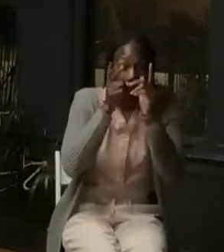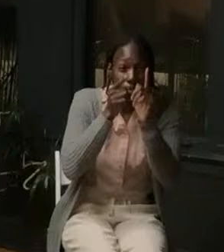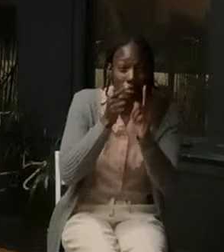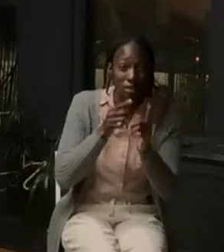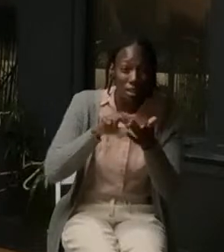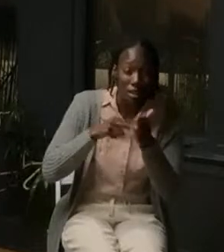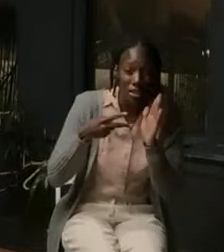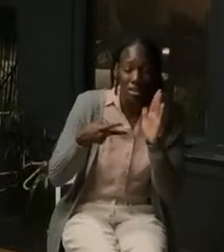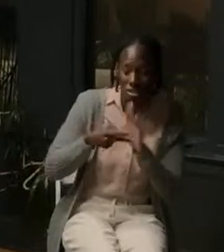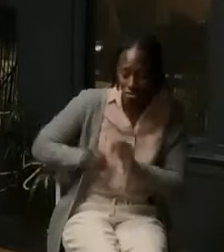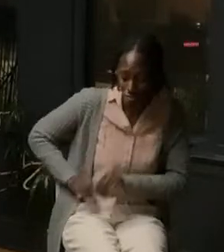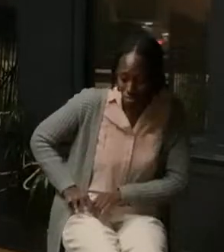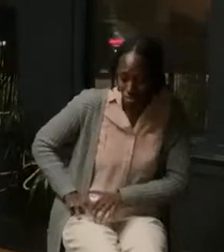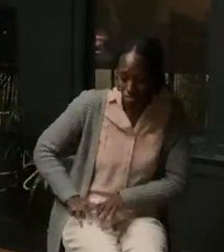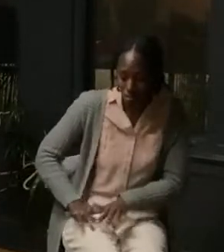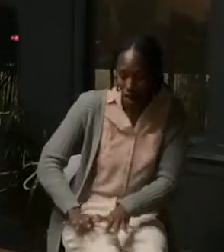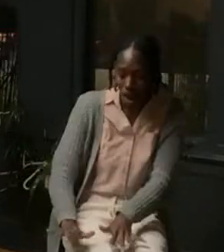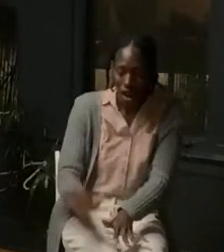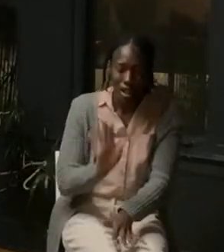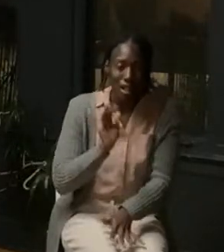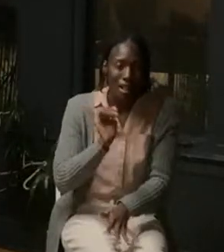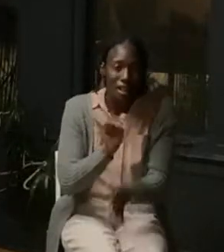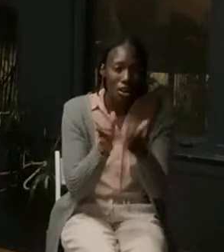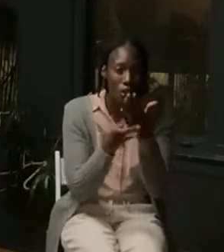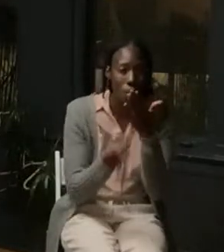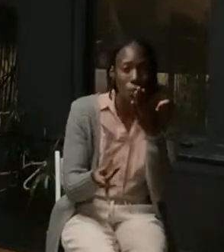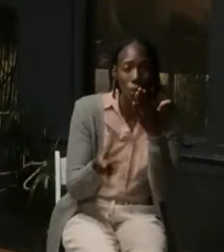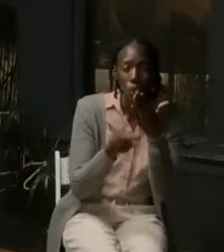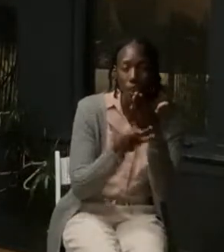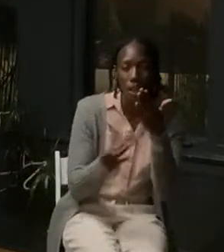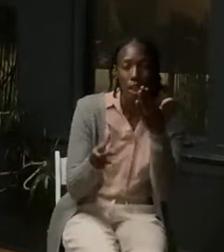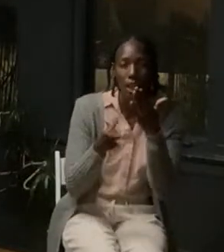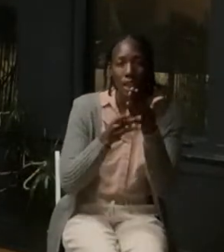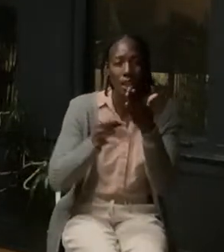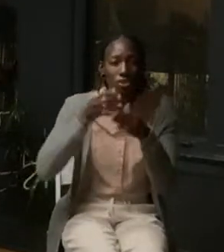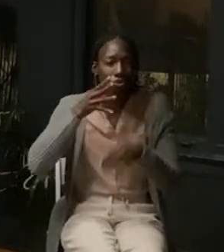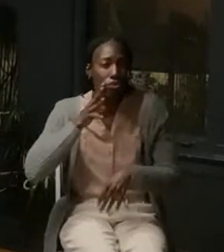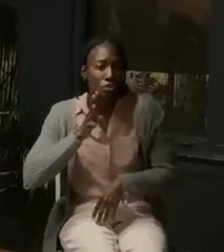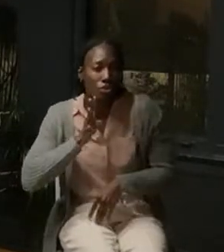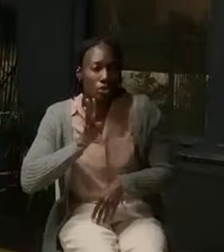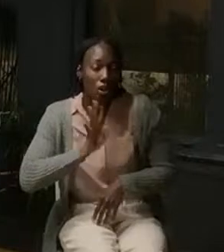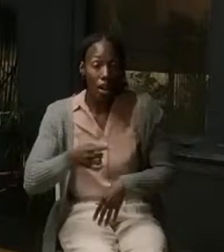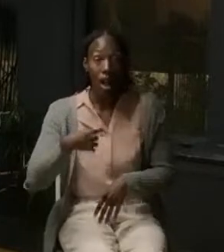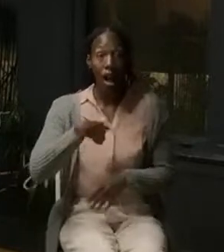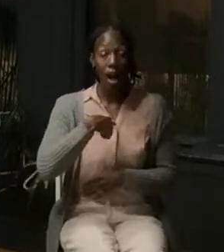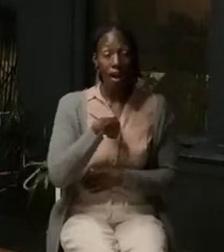running down your thigh like grease and itis drool. I